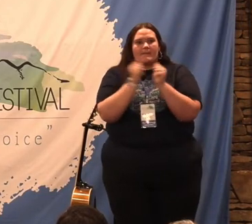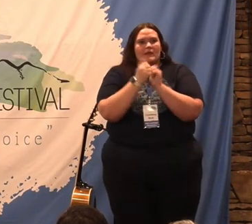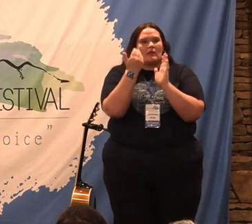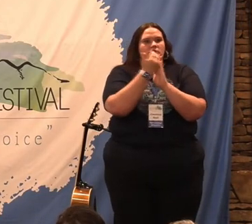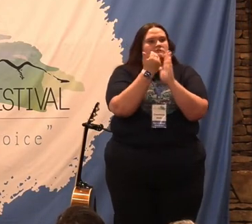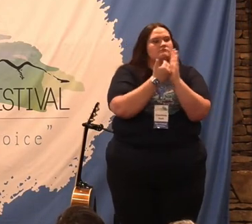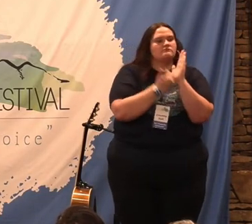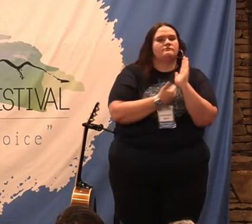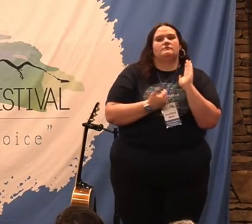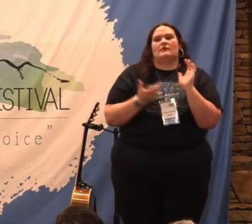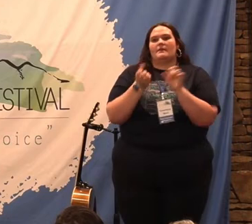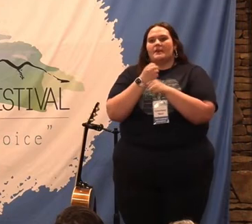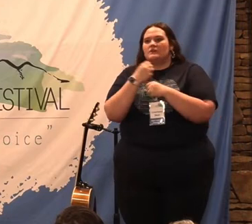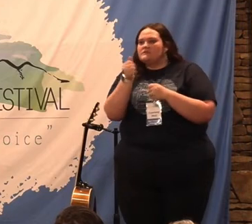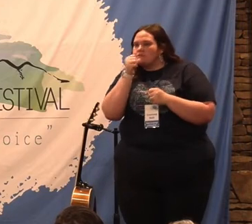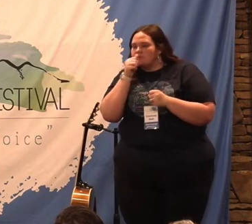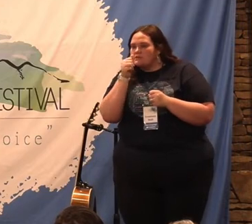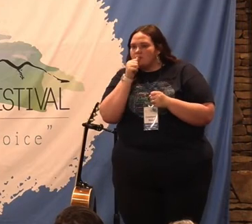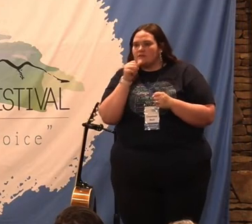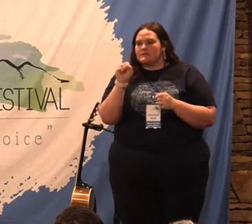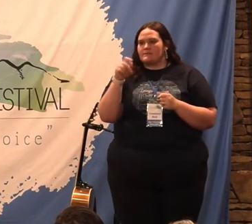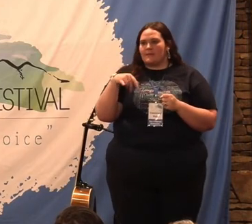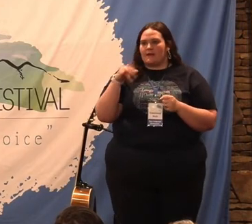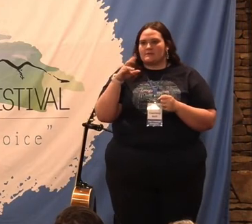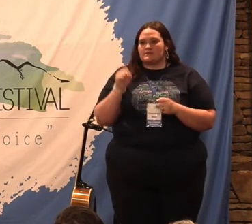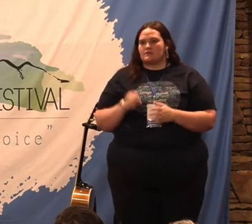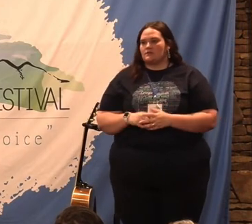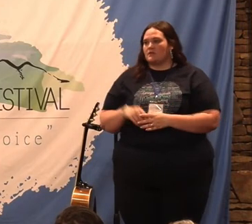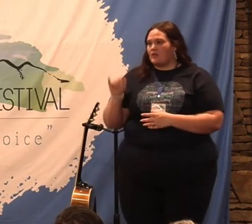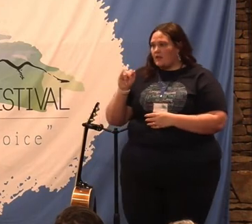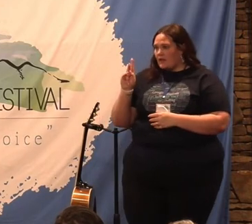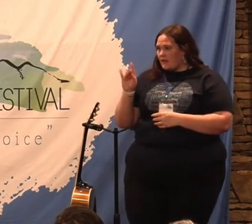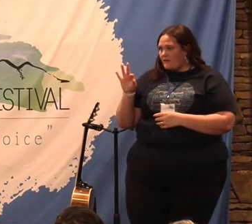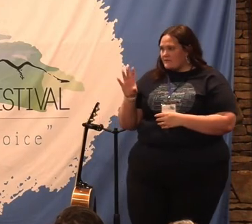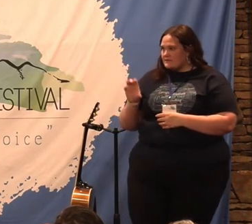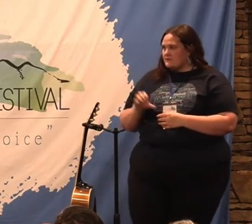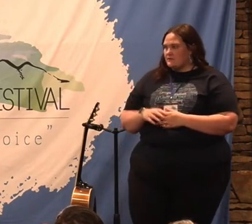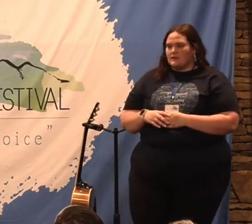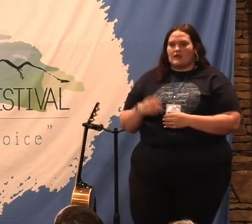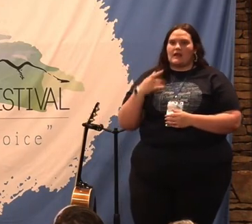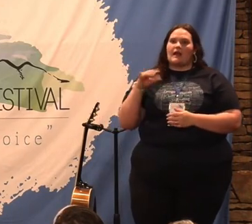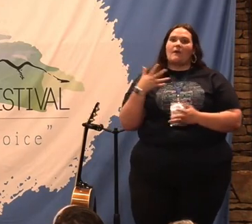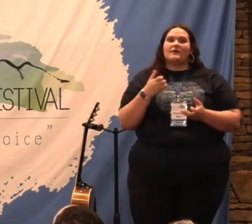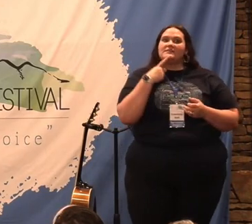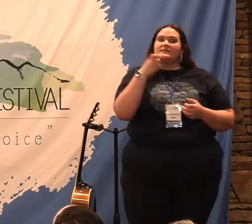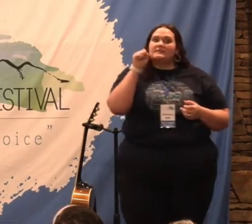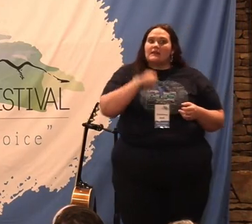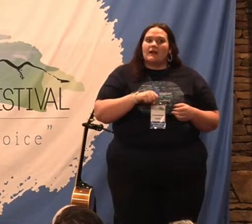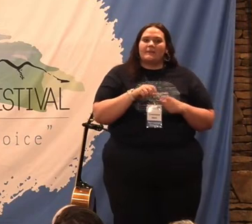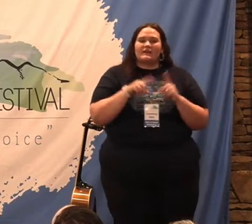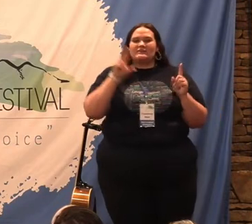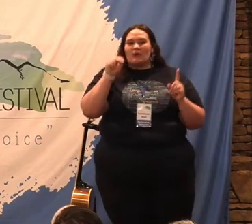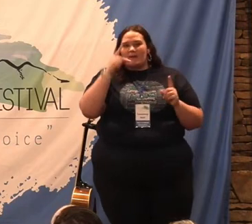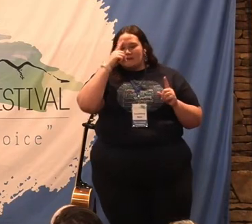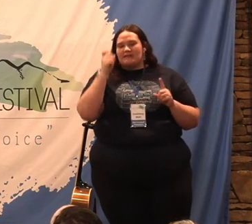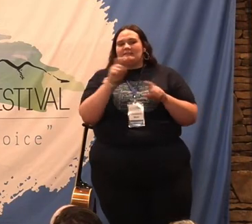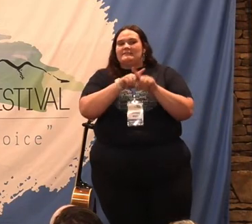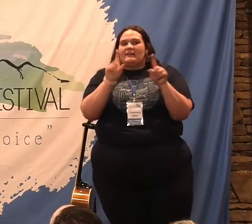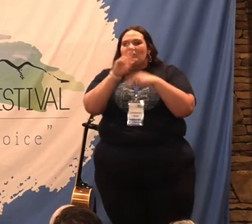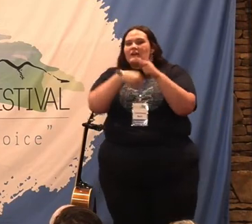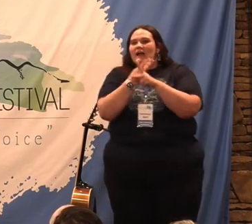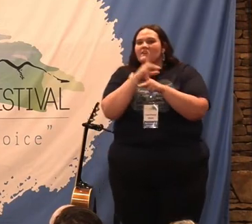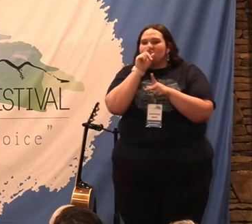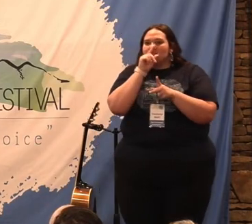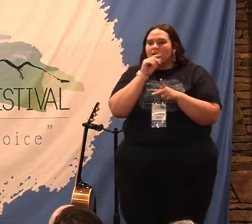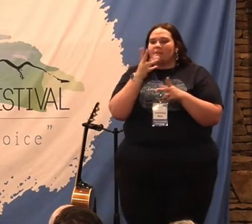secret spices, like KFC. And I kind of want to tell her, yes, but no, because this is pollo campero, the most delicious chicken you can